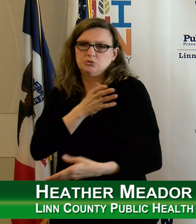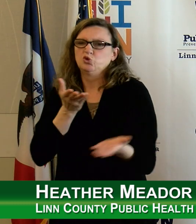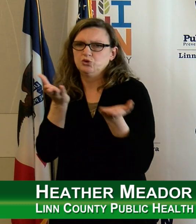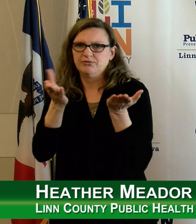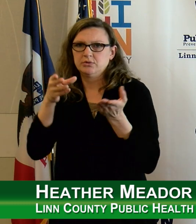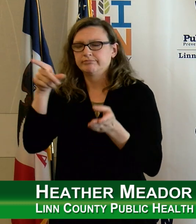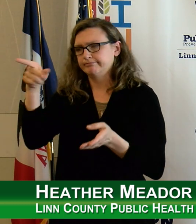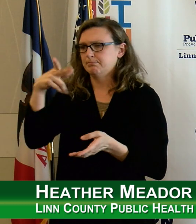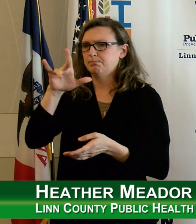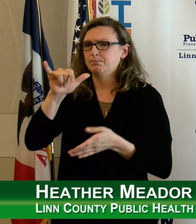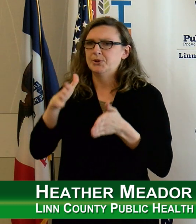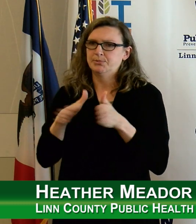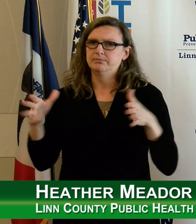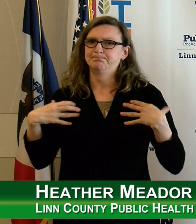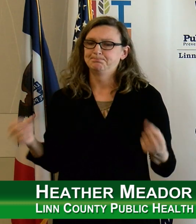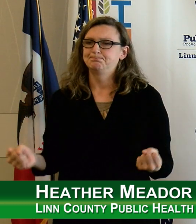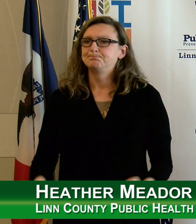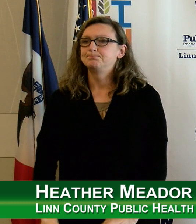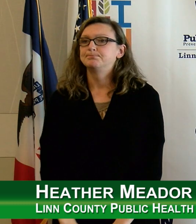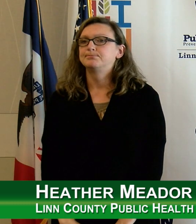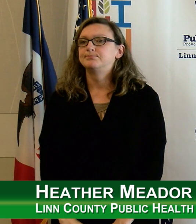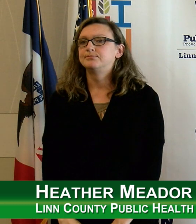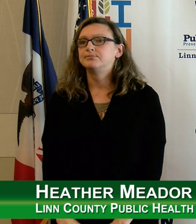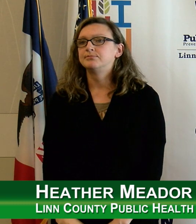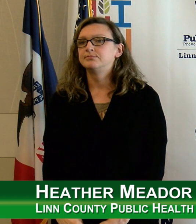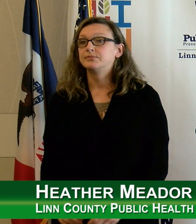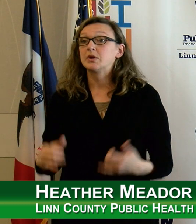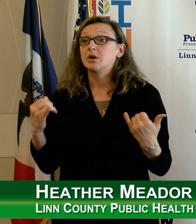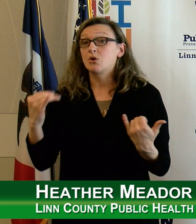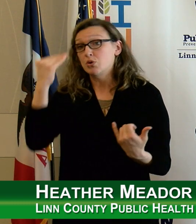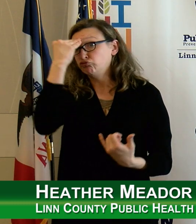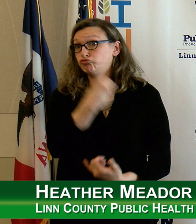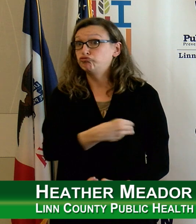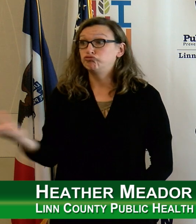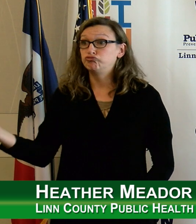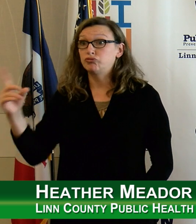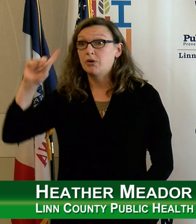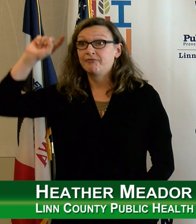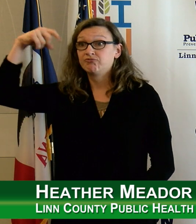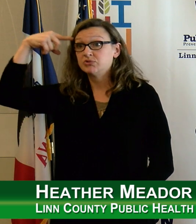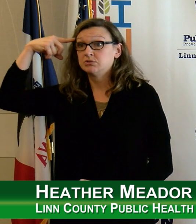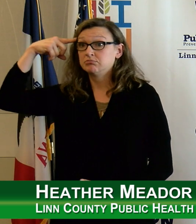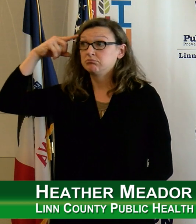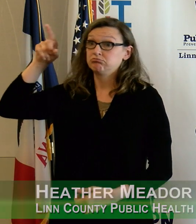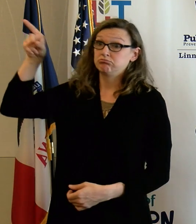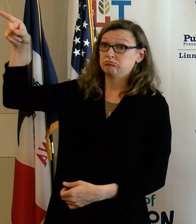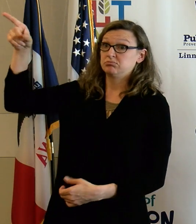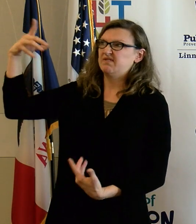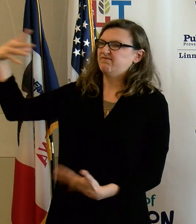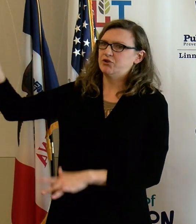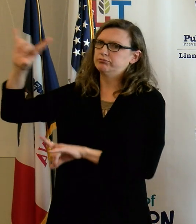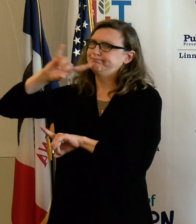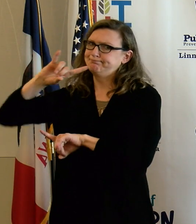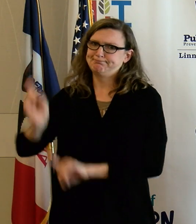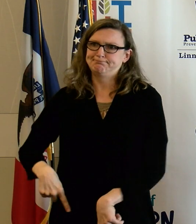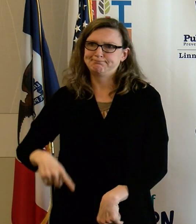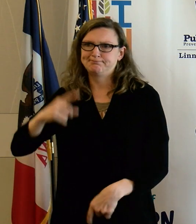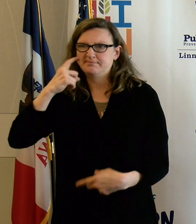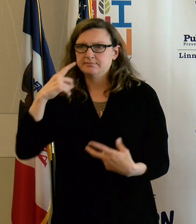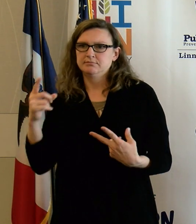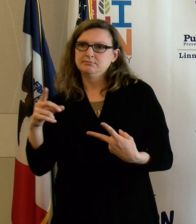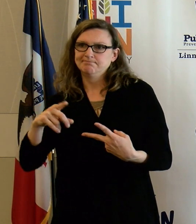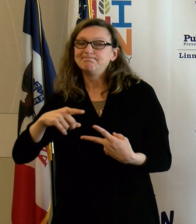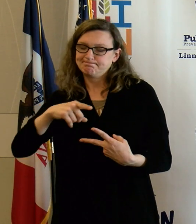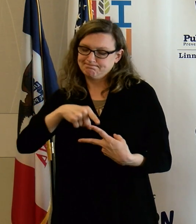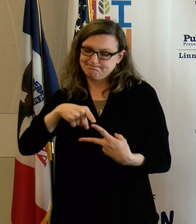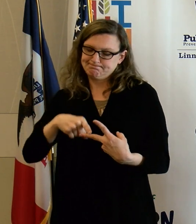Today, the Iowa Governor's Office announced a second Linn County resident has died from COVID-19.